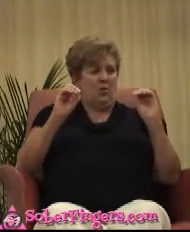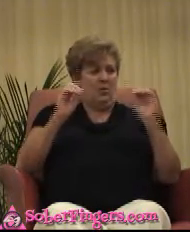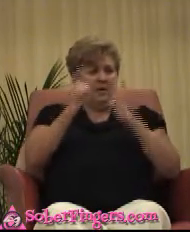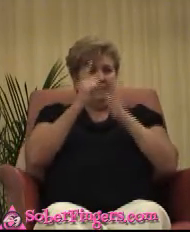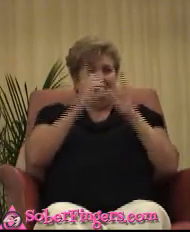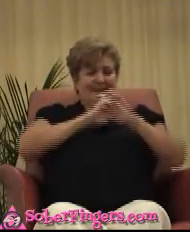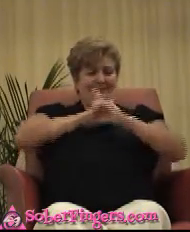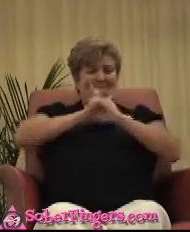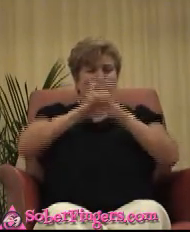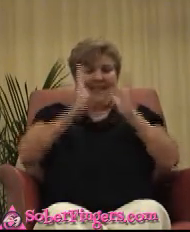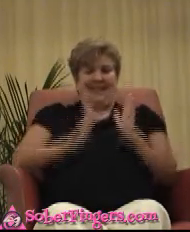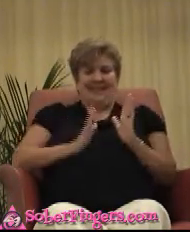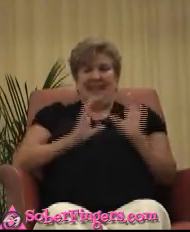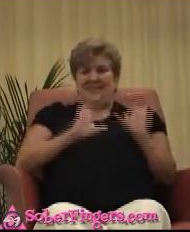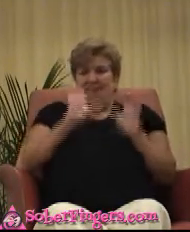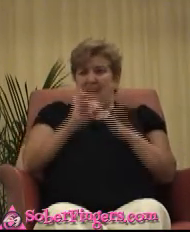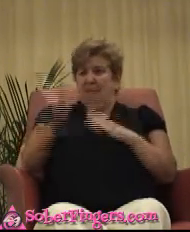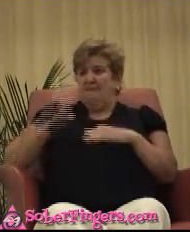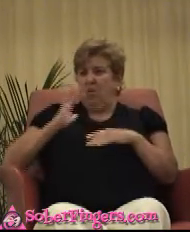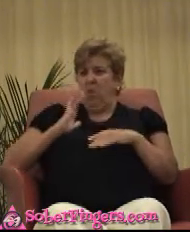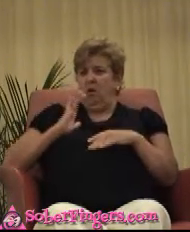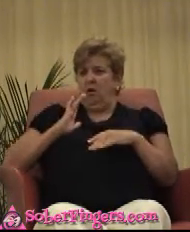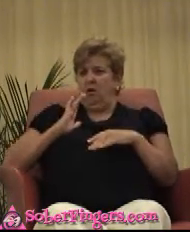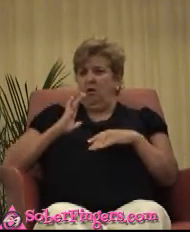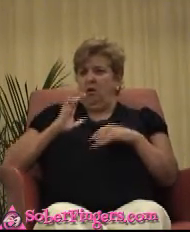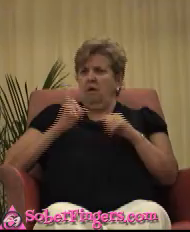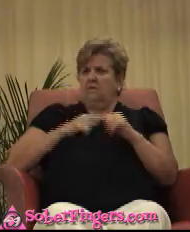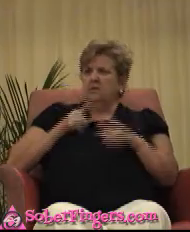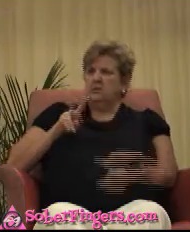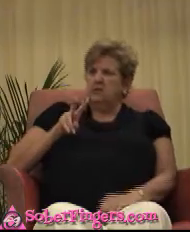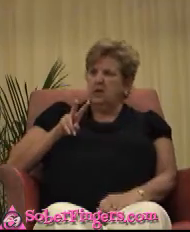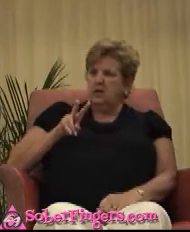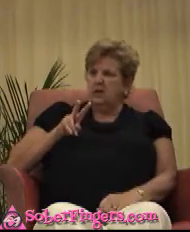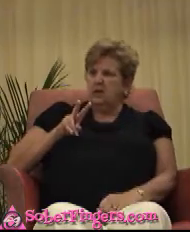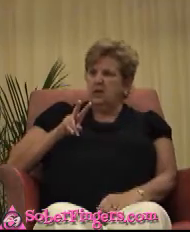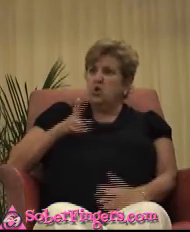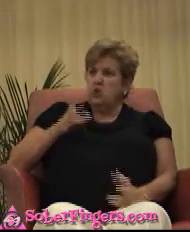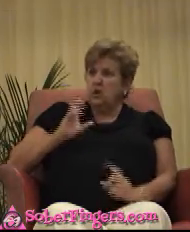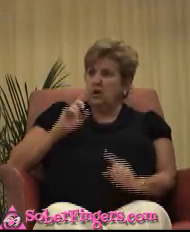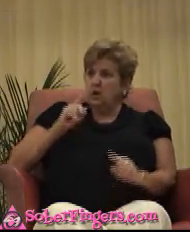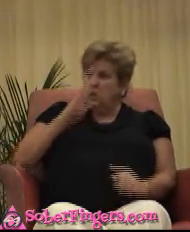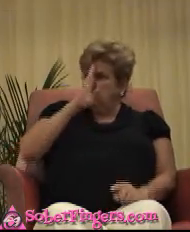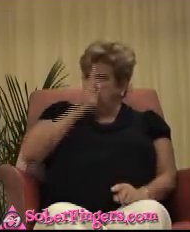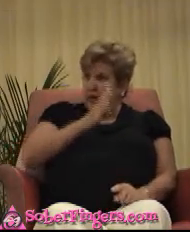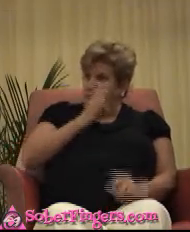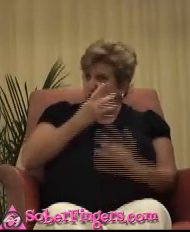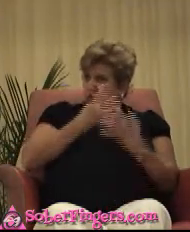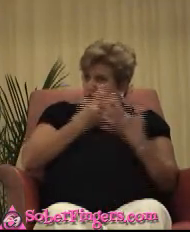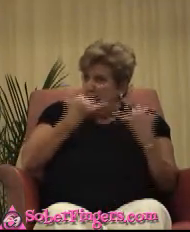that. And he said, at first I was lost for words. I told my lawyer, I said, well, he wasn't lost very long.